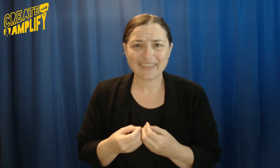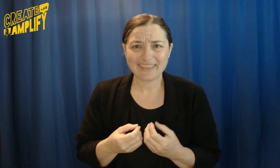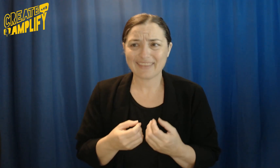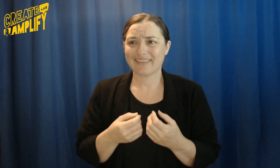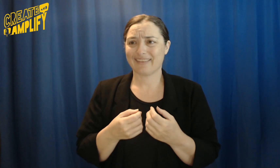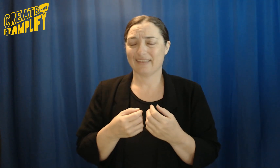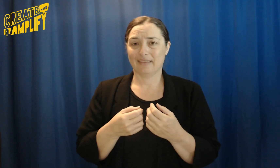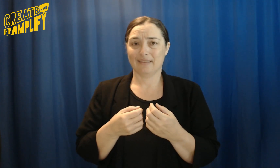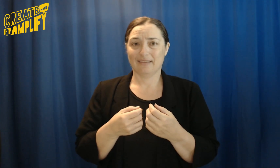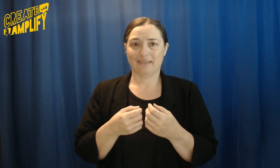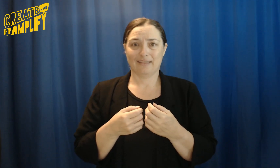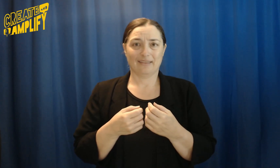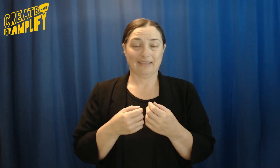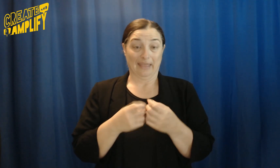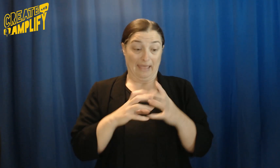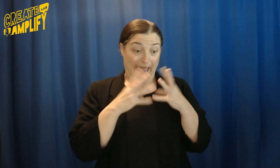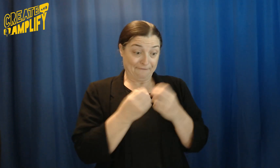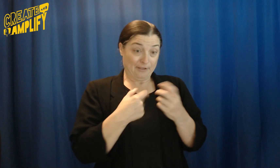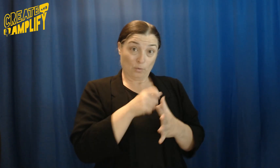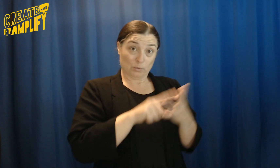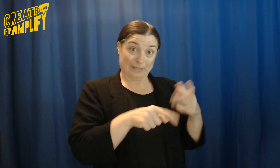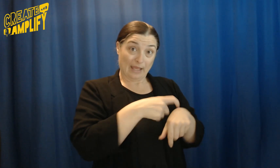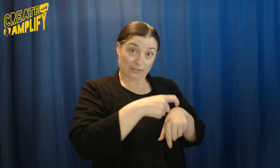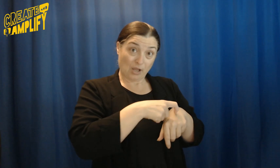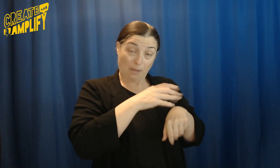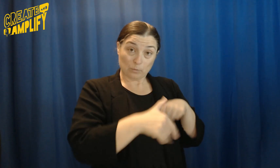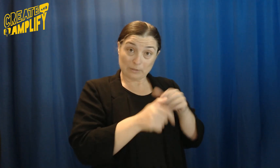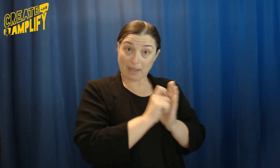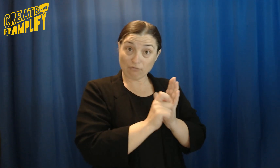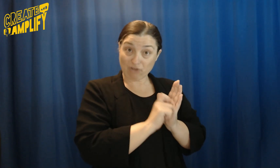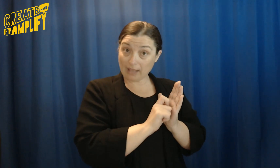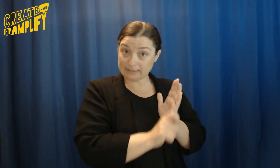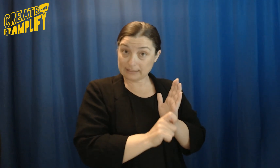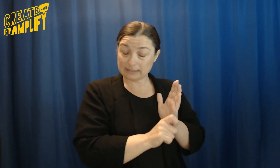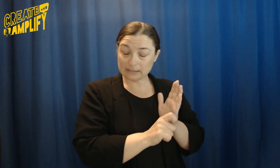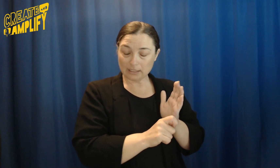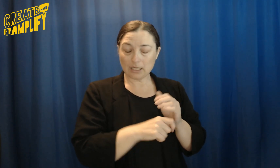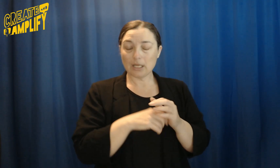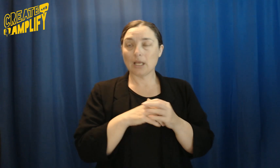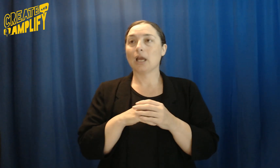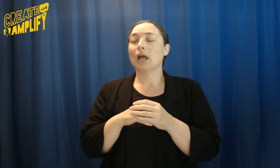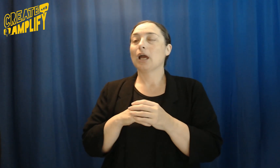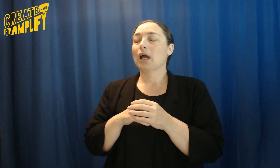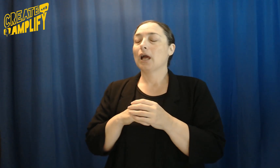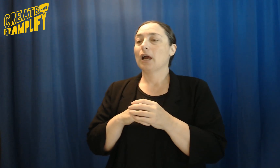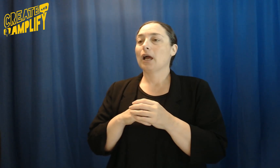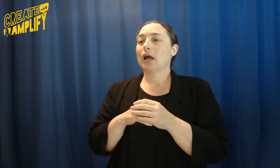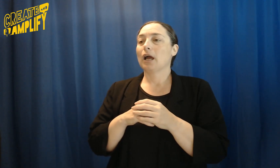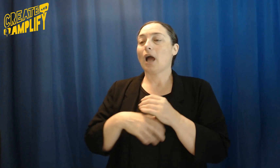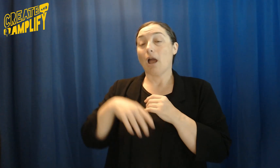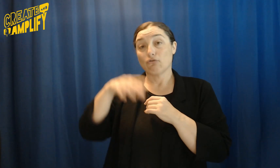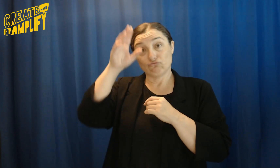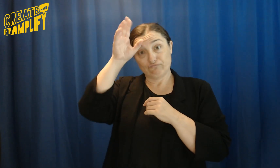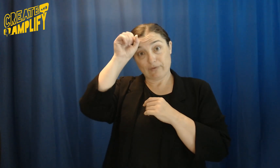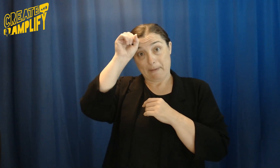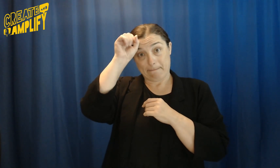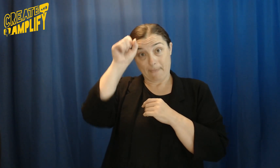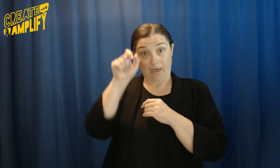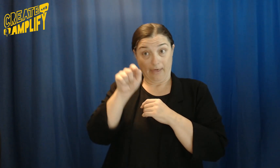working on was about written communication and spoken communication. And I remember it was such a